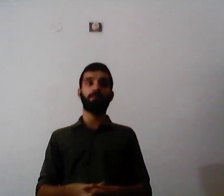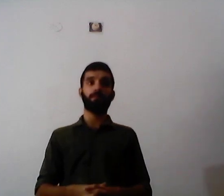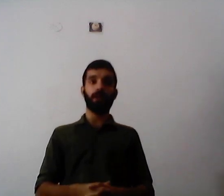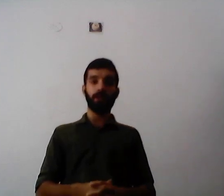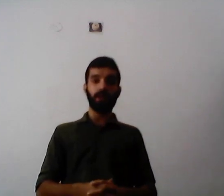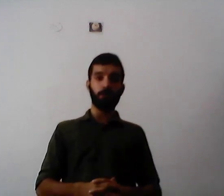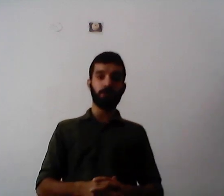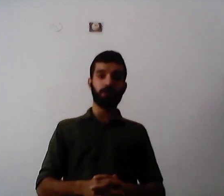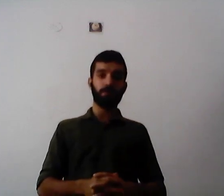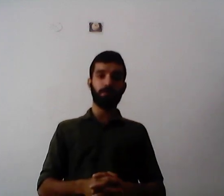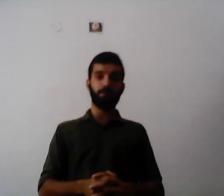Any doubts?